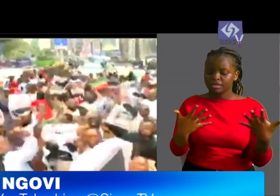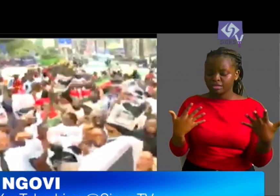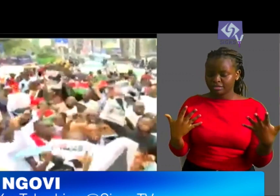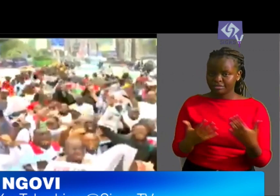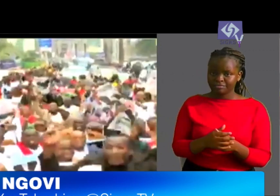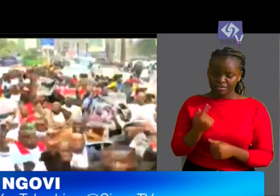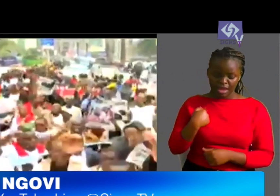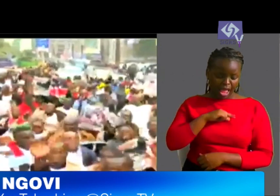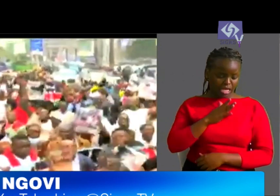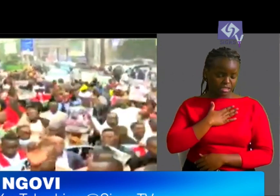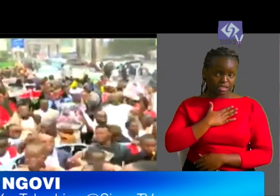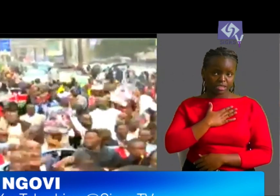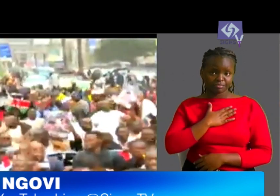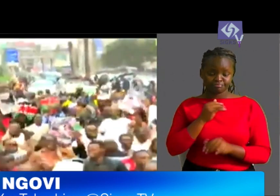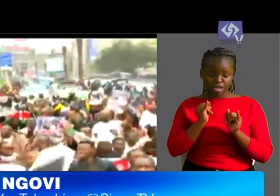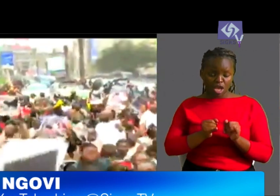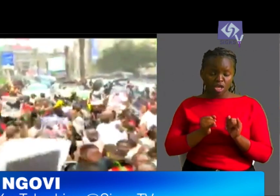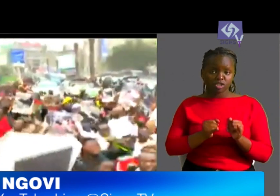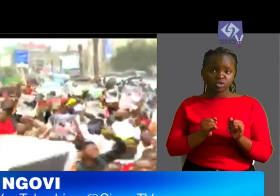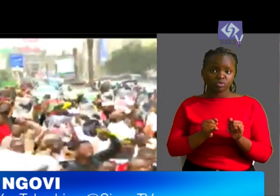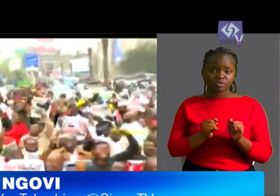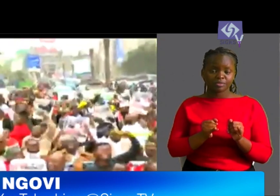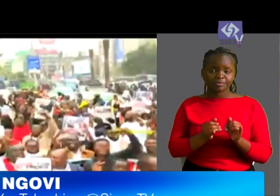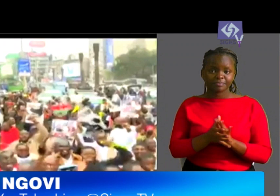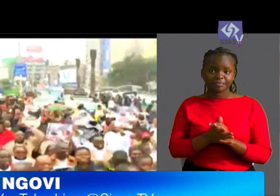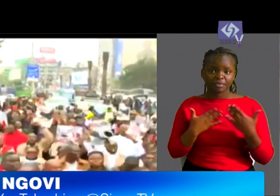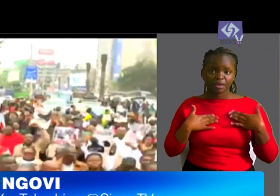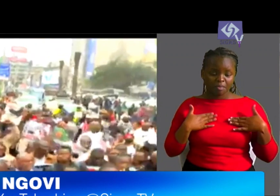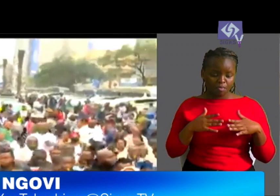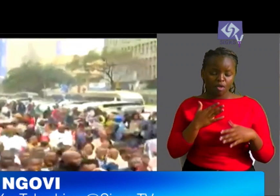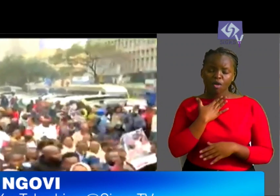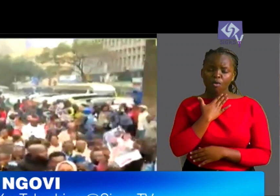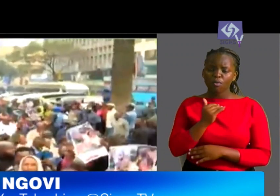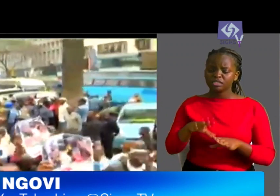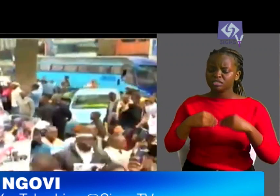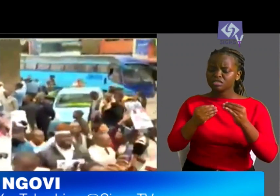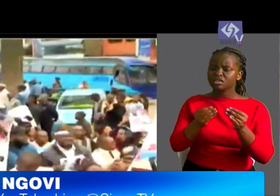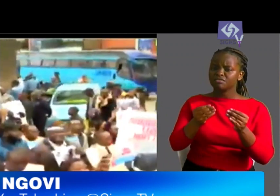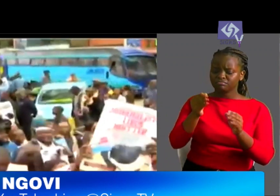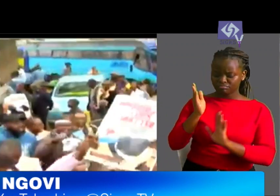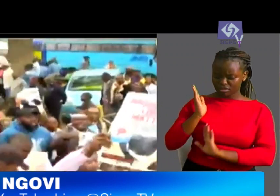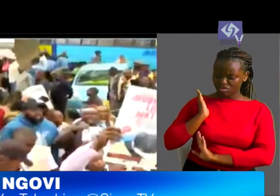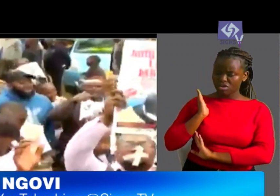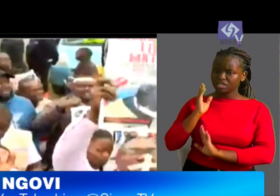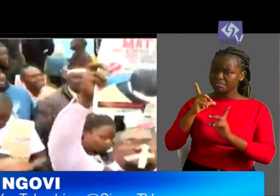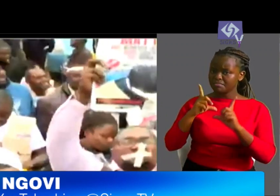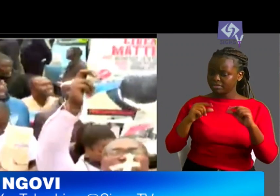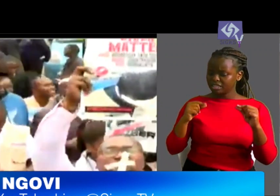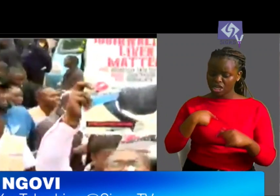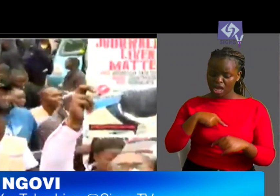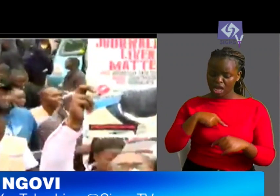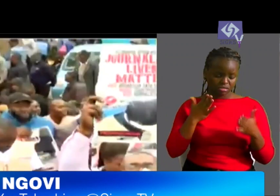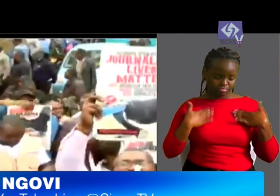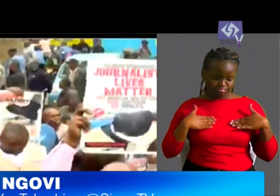kama wanahabari wadogo tunangependa tukupitisha jumbe moja kwa security. Sisi pia ni watu na